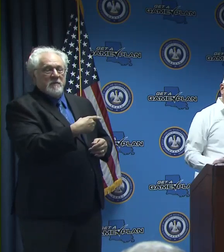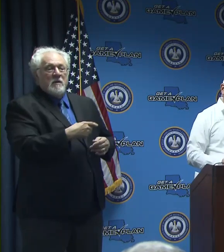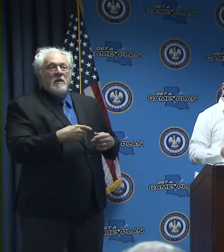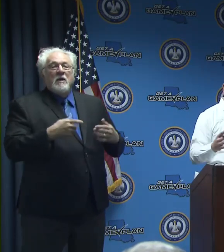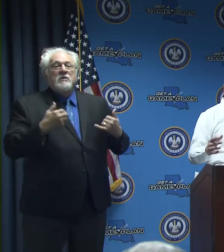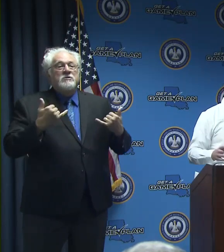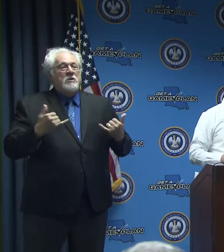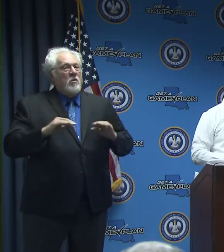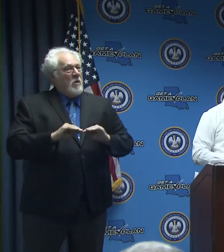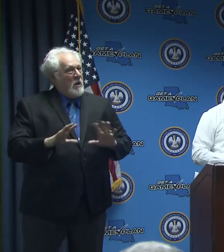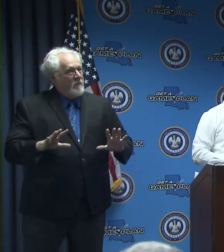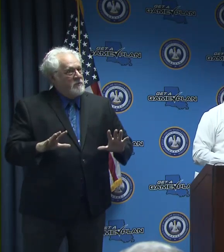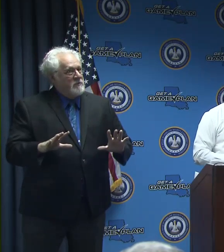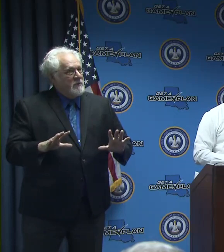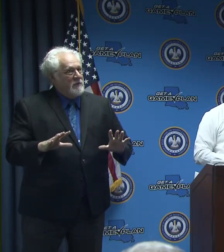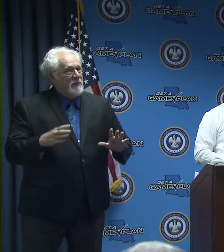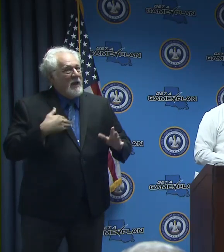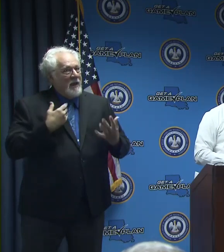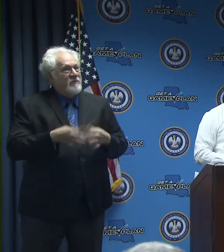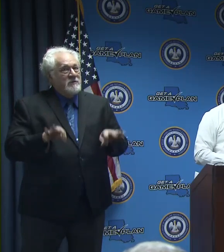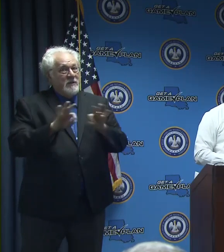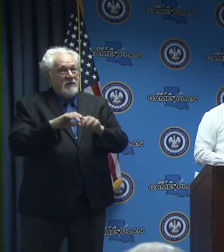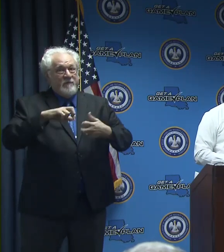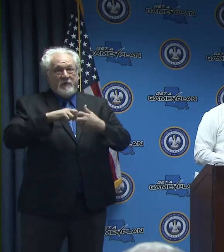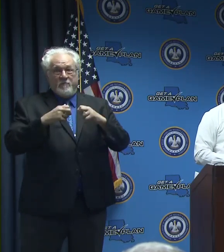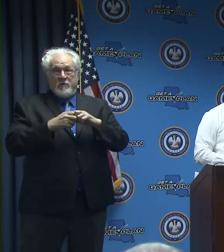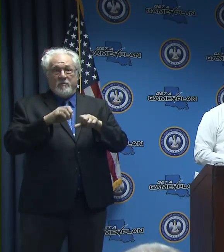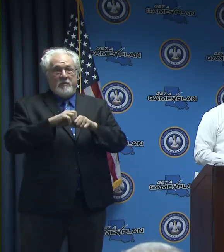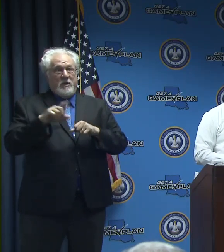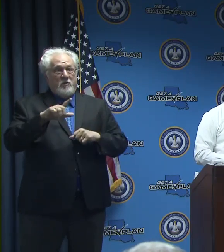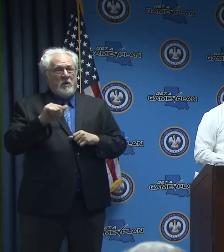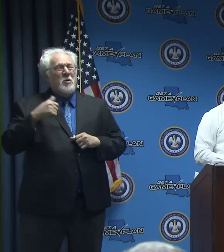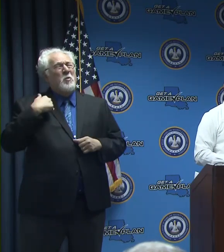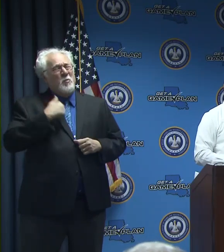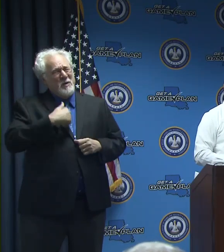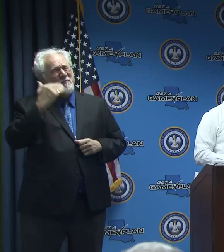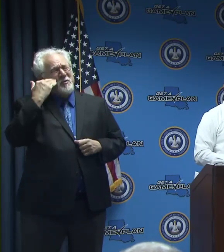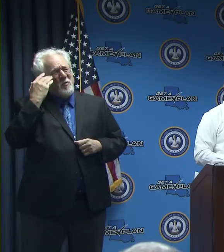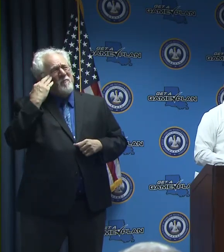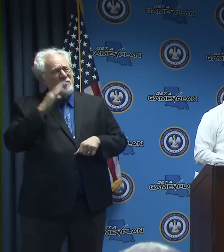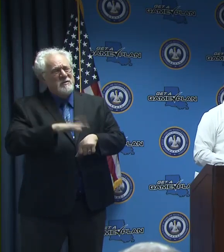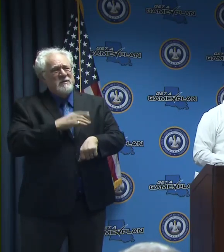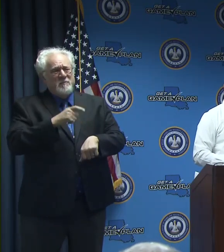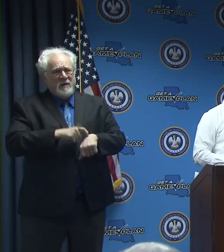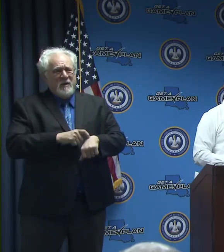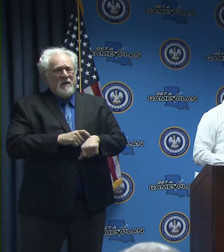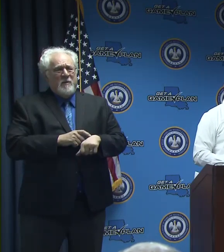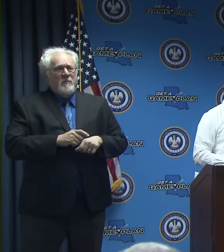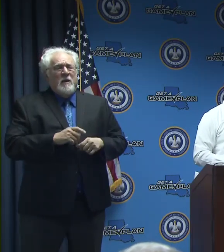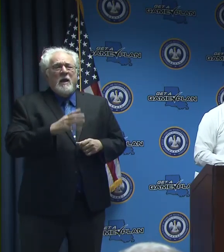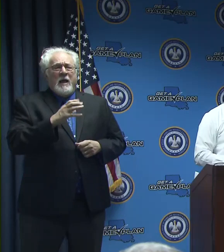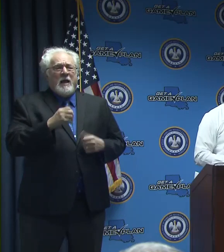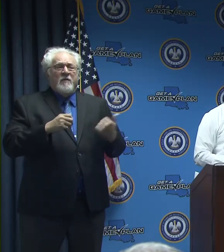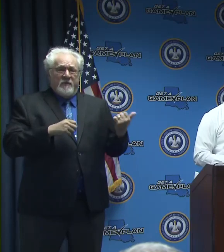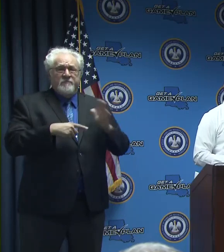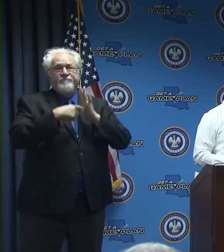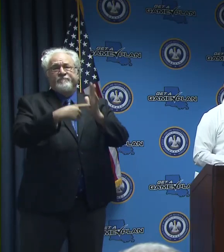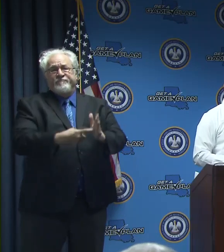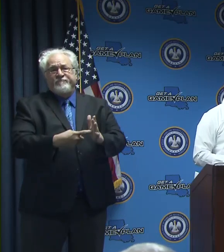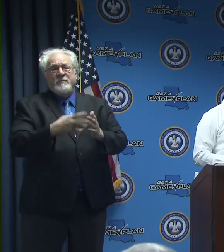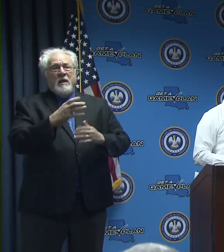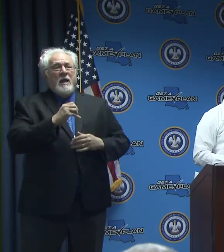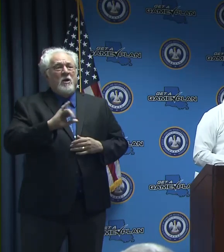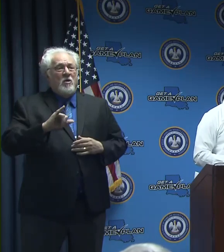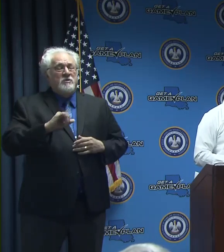So obviously we have a significant problem here in Louisiana. We've known this for some time now, and this bears it out, and it